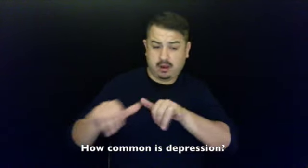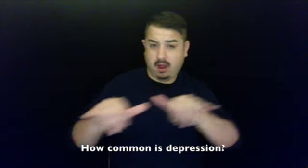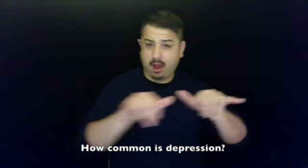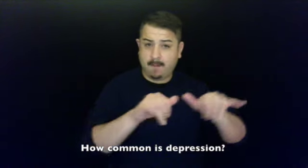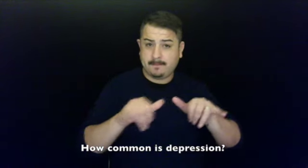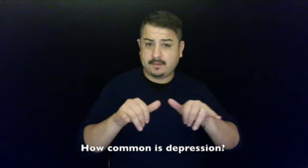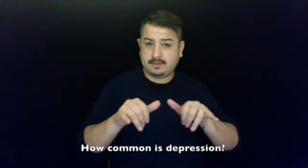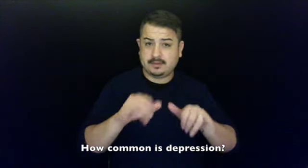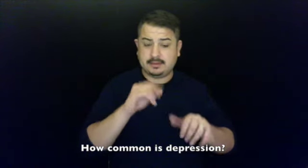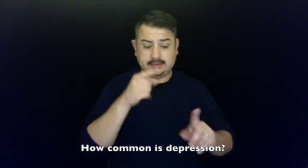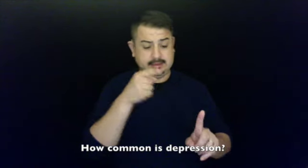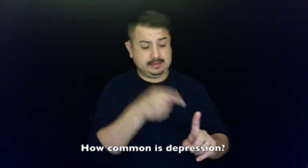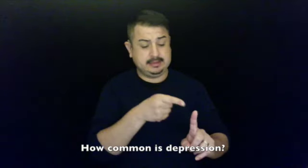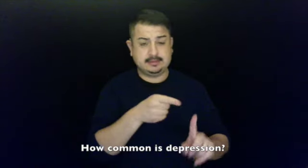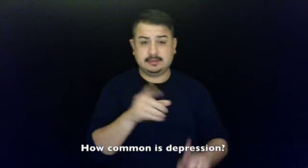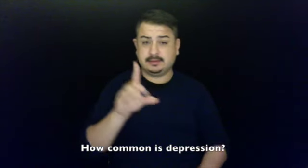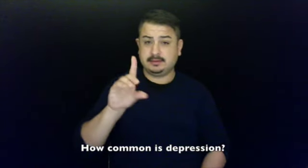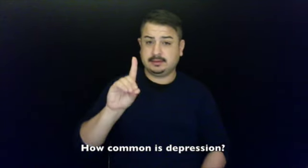How common is depression?